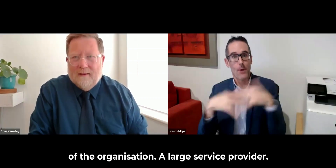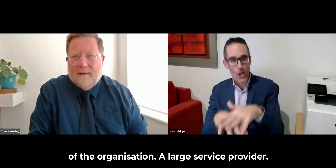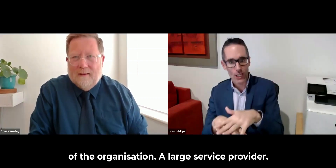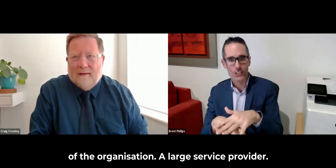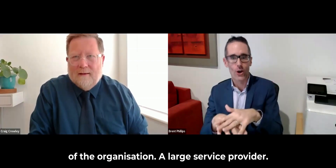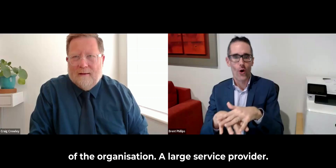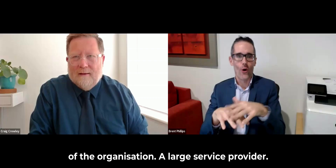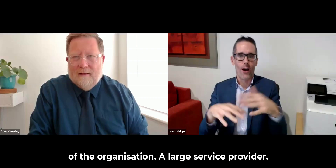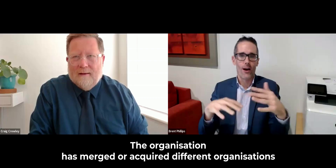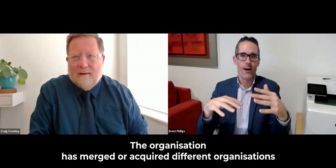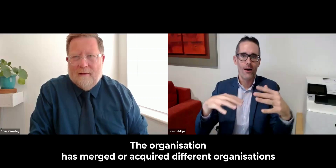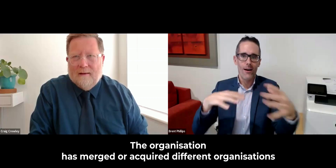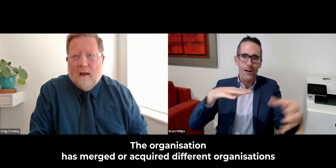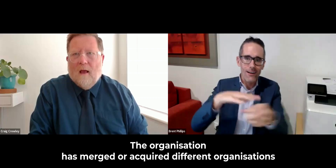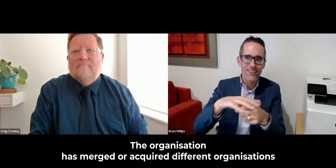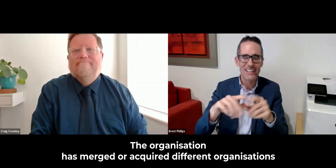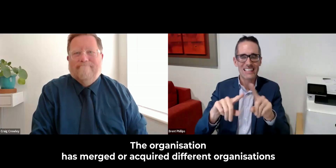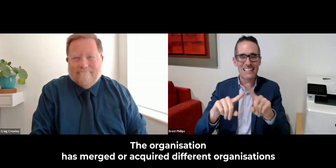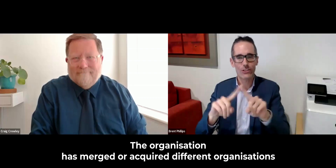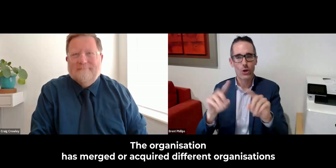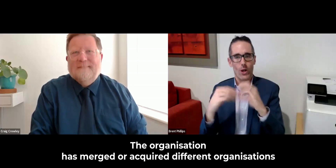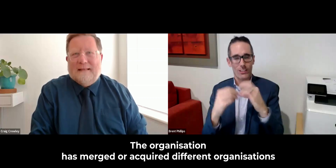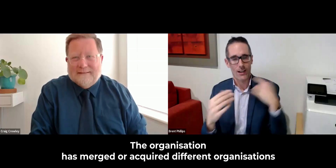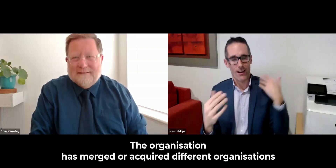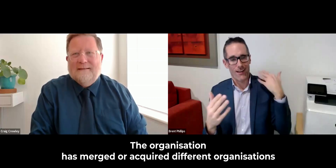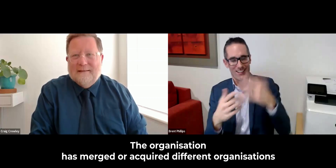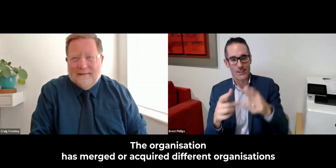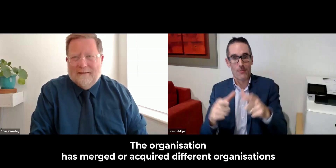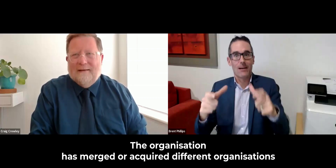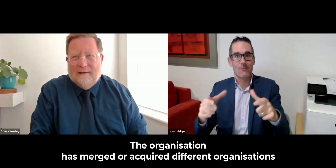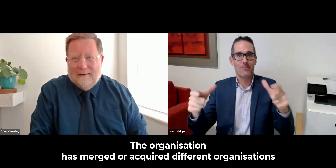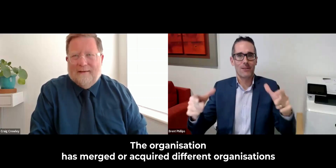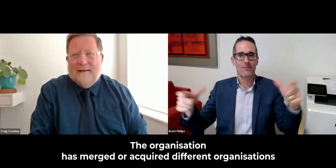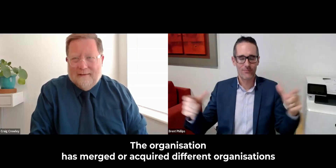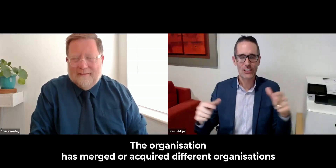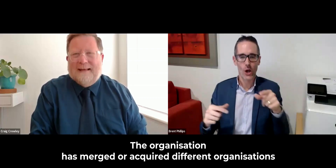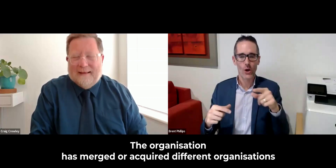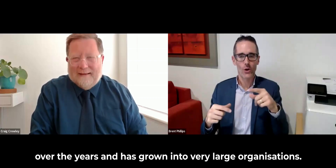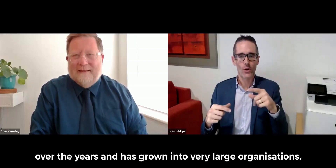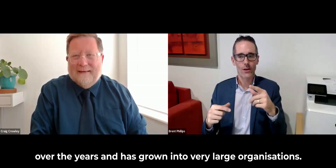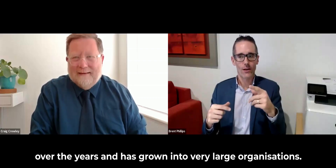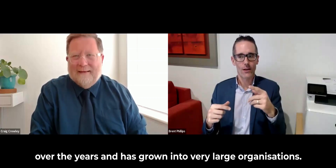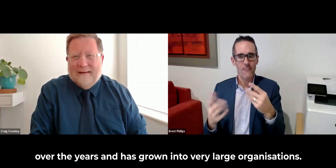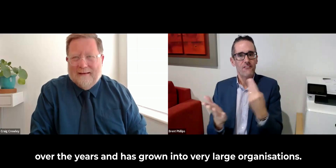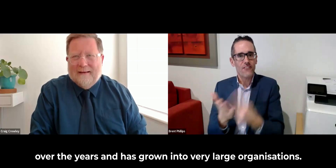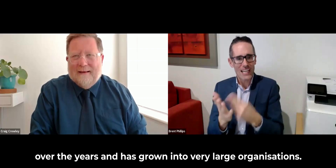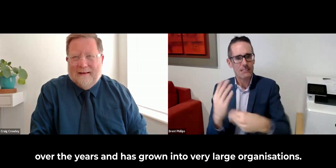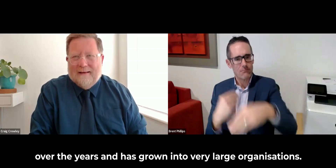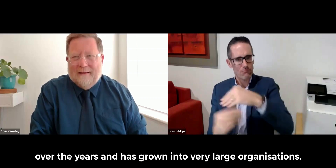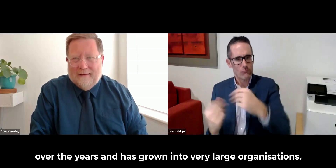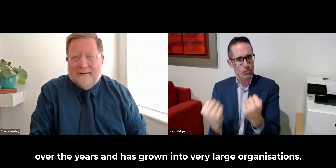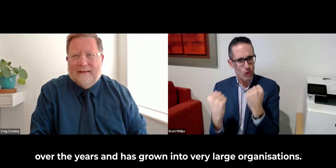service provider. The organization has merged or acquired different organizations over the years and has grown into very